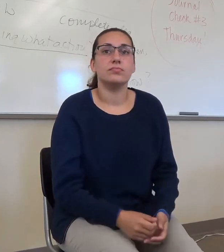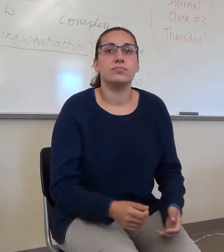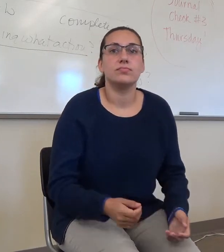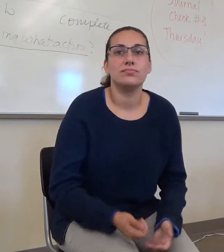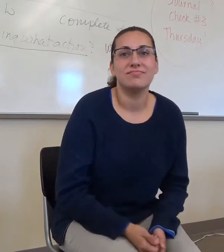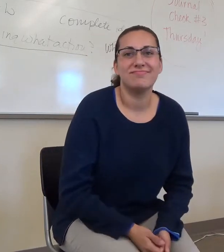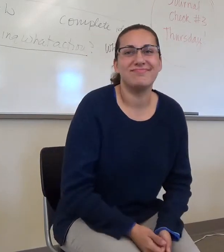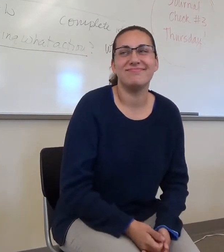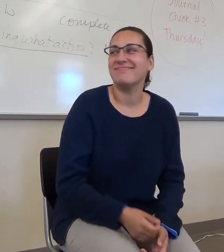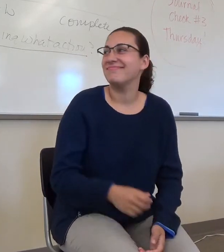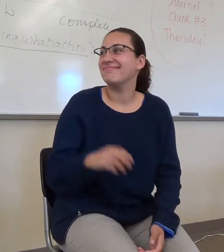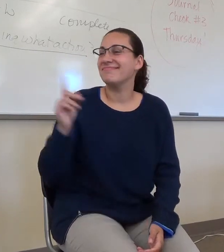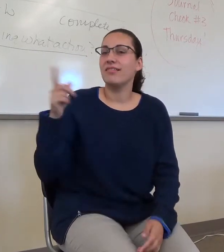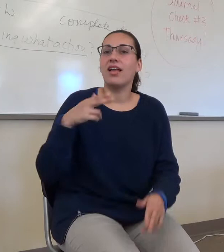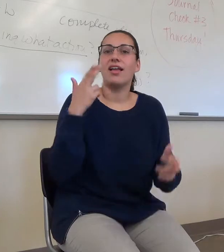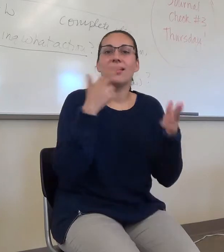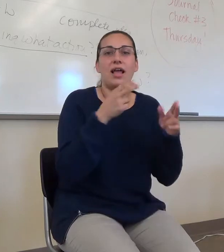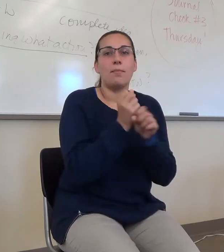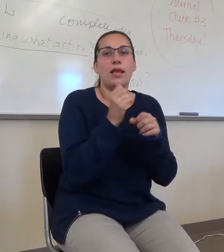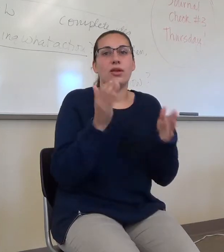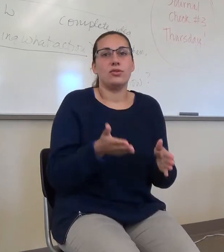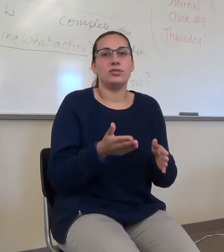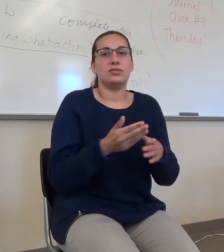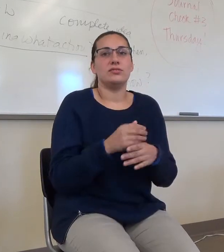Gun makers, guns.